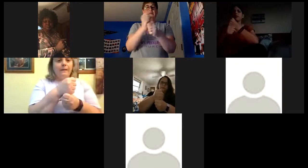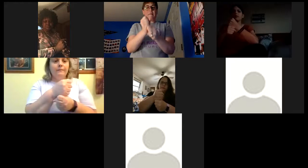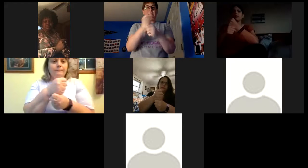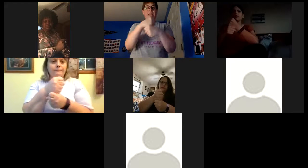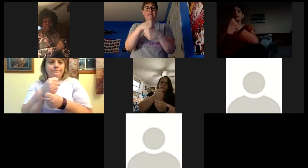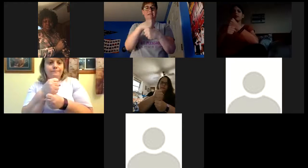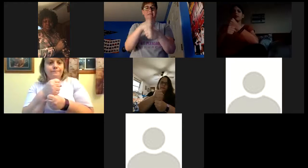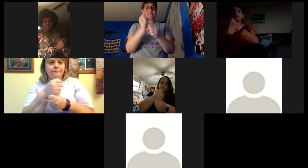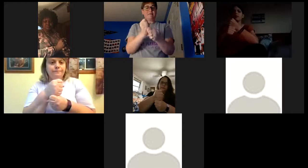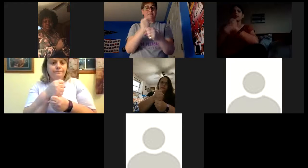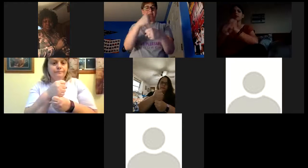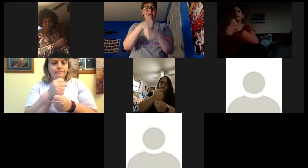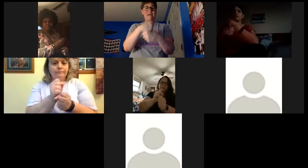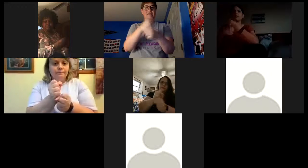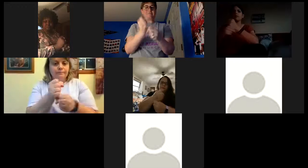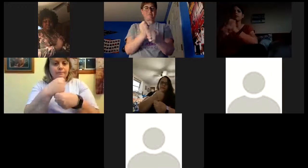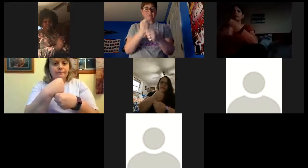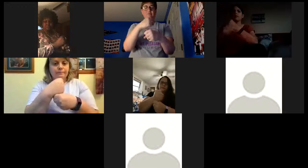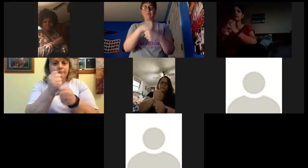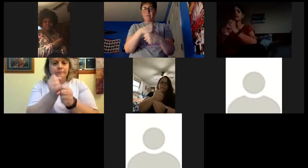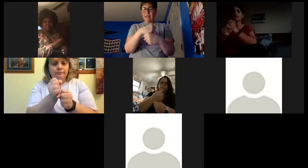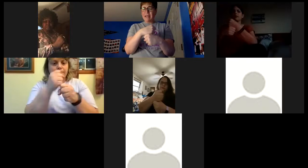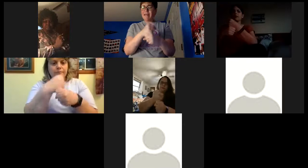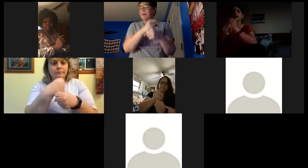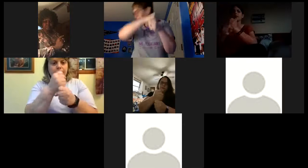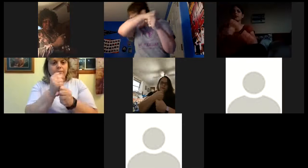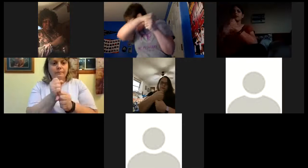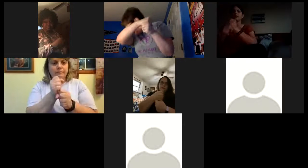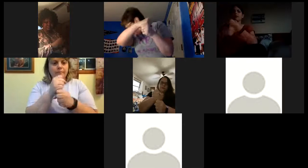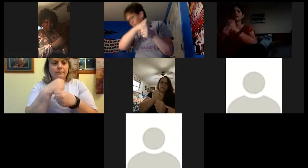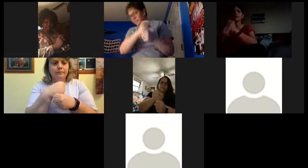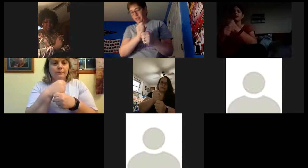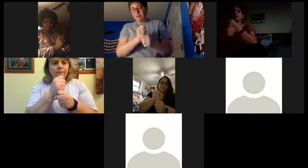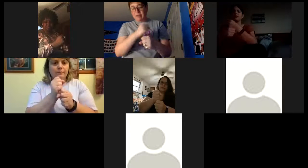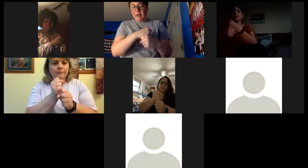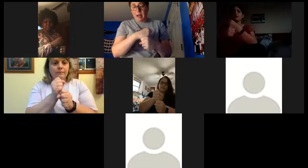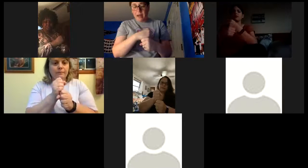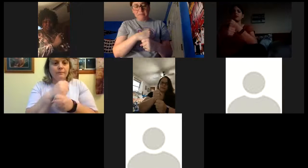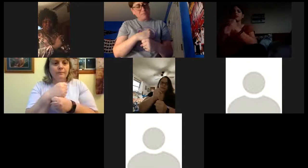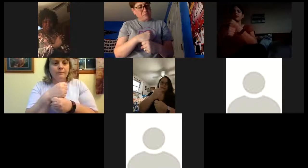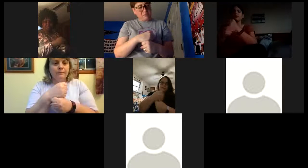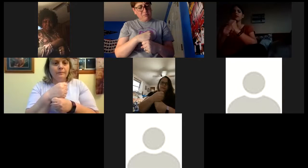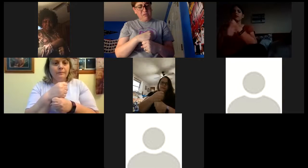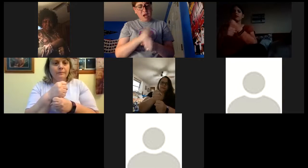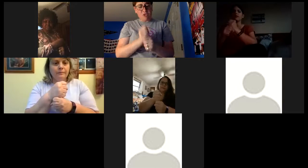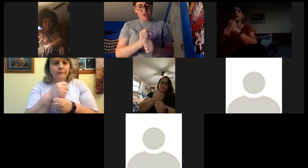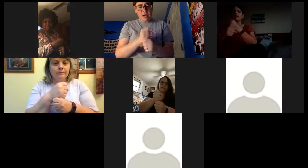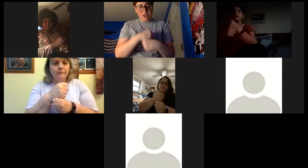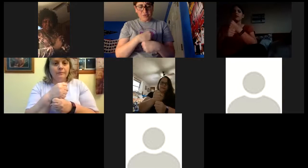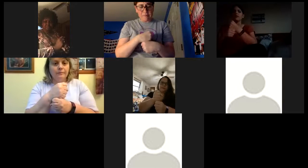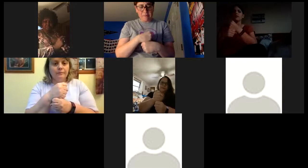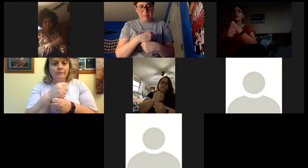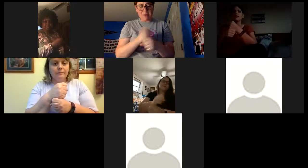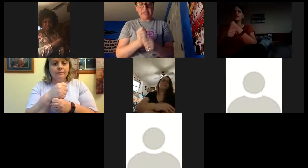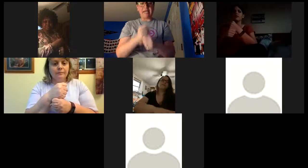then made, make, made. Excuse me. I was trying